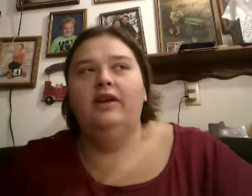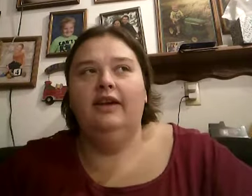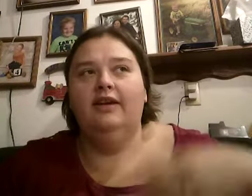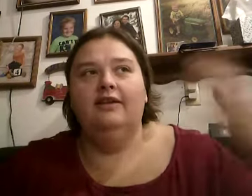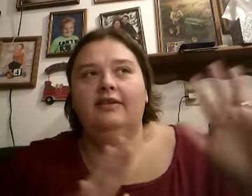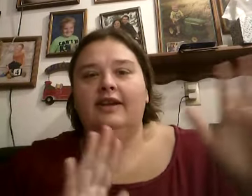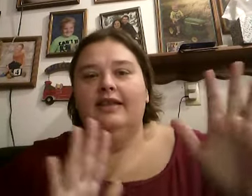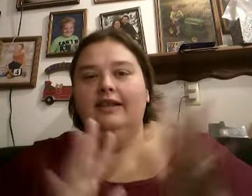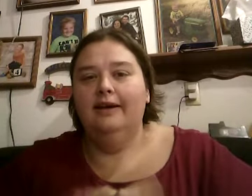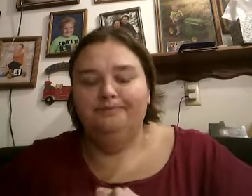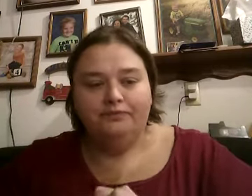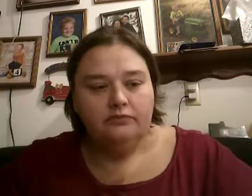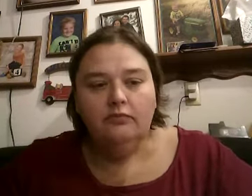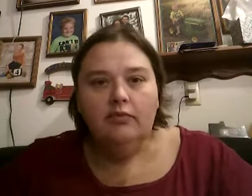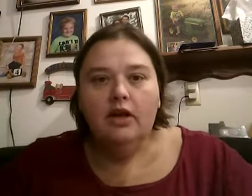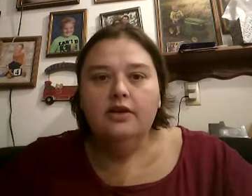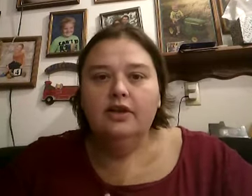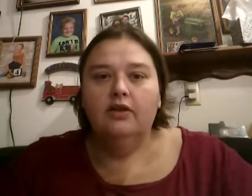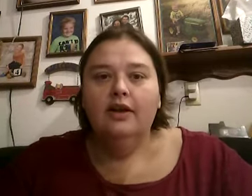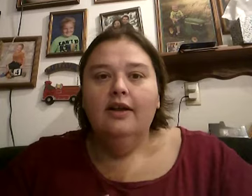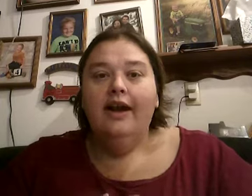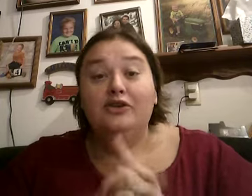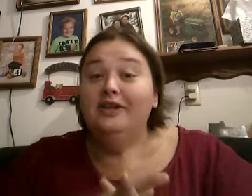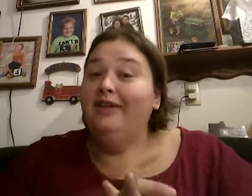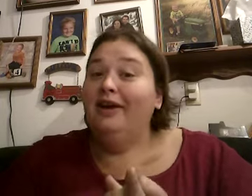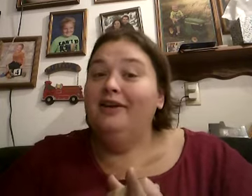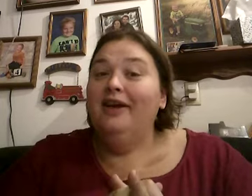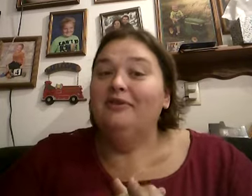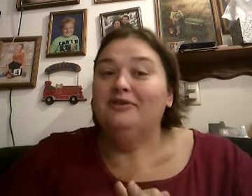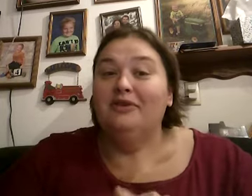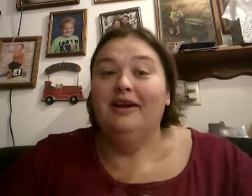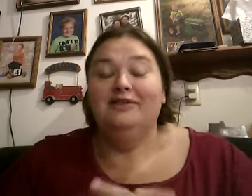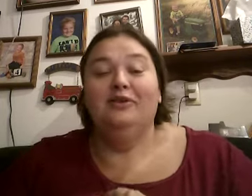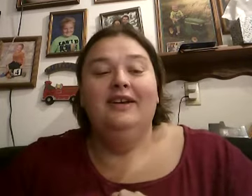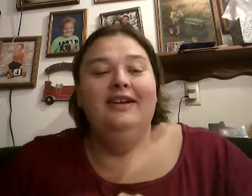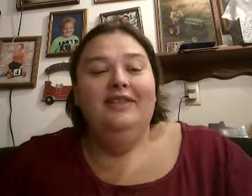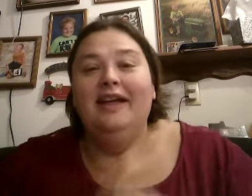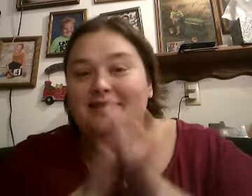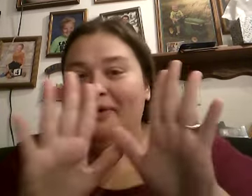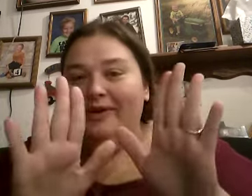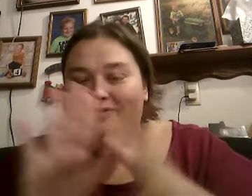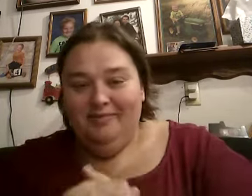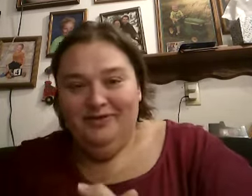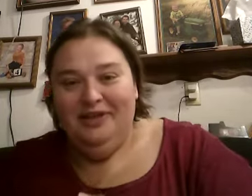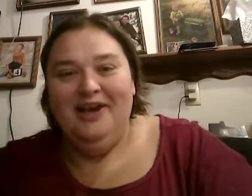like, anything like that. So, and she did that on, it was a joke, guys, so, that is not one of them. So,